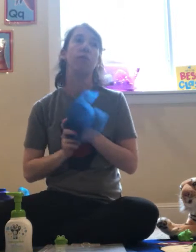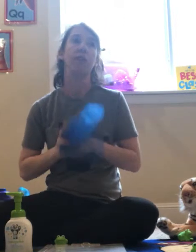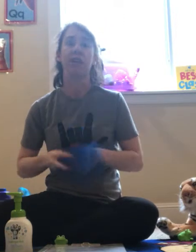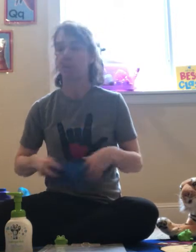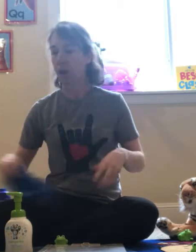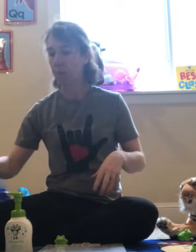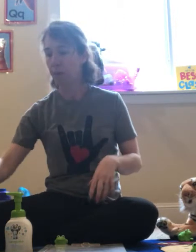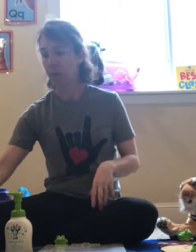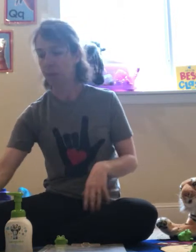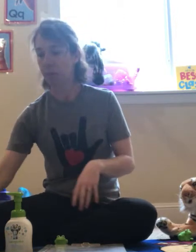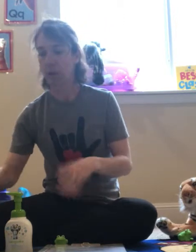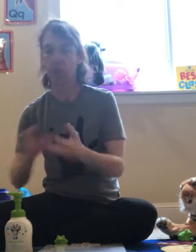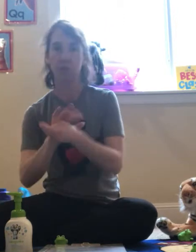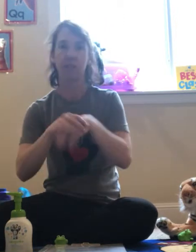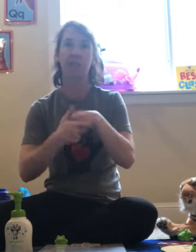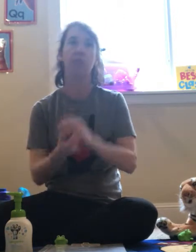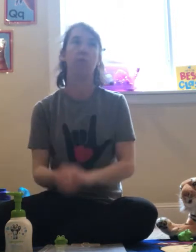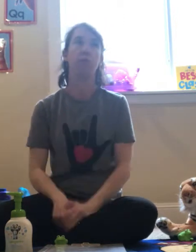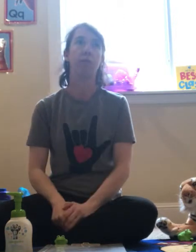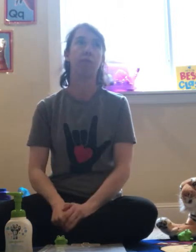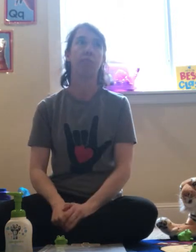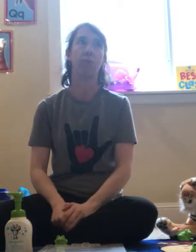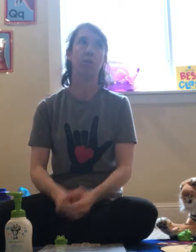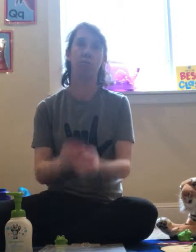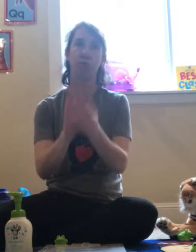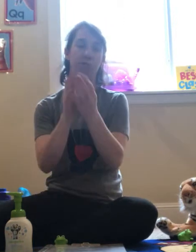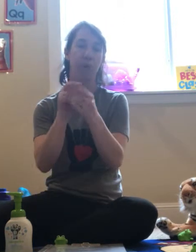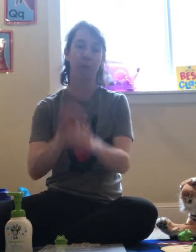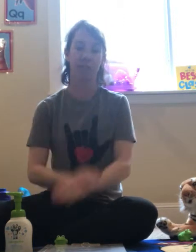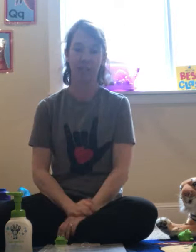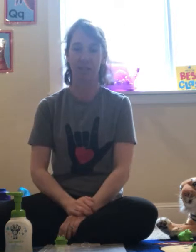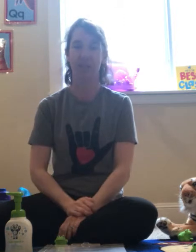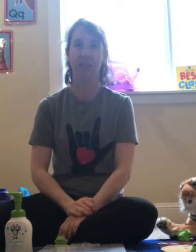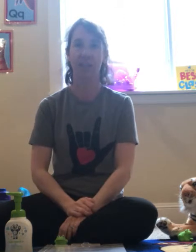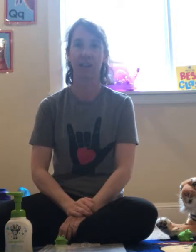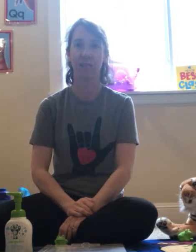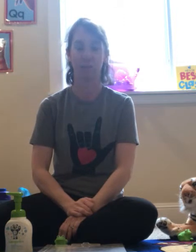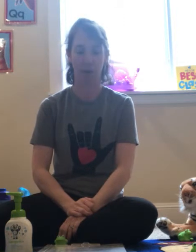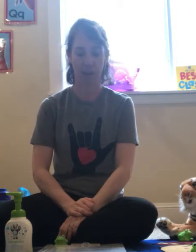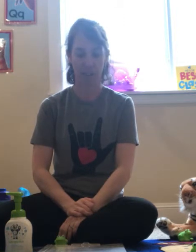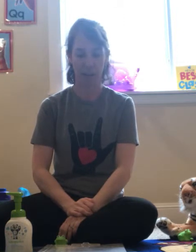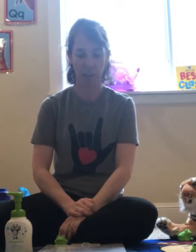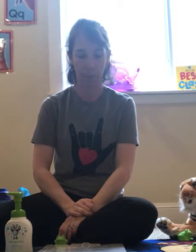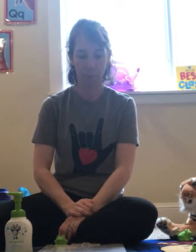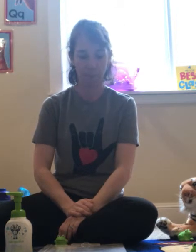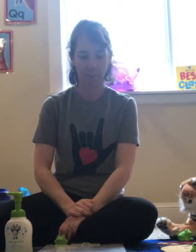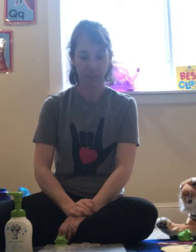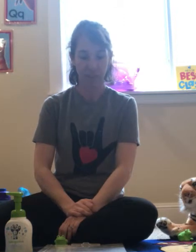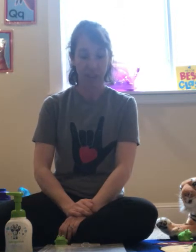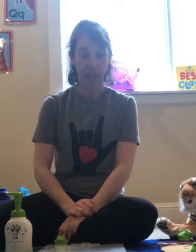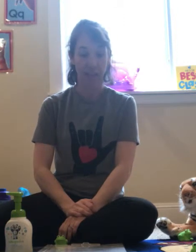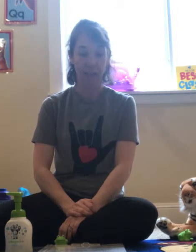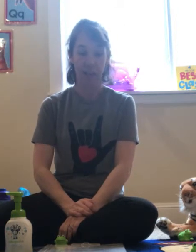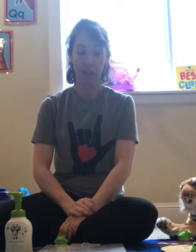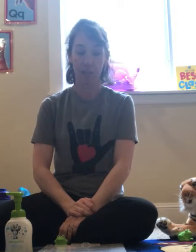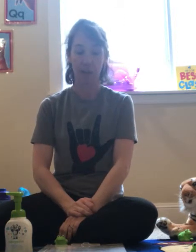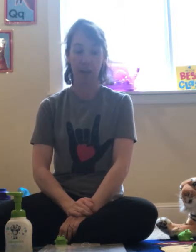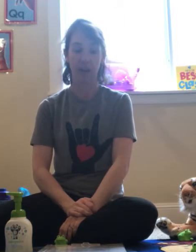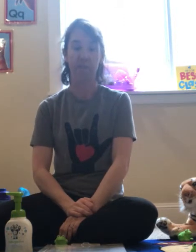can get pom-pom balls or little poof balls and stuff like that to kind of practice it. And then we kind of